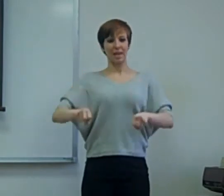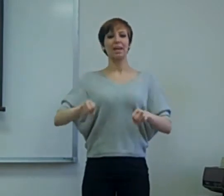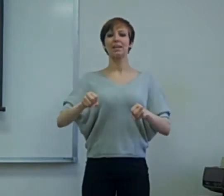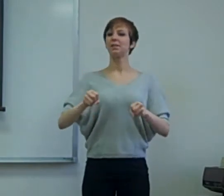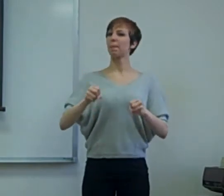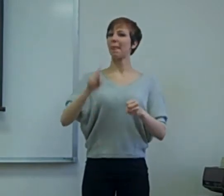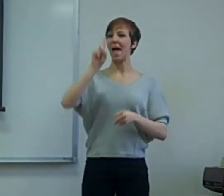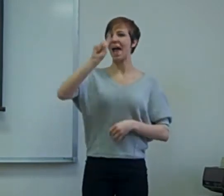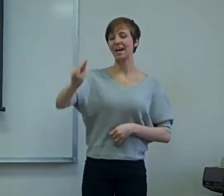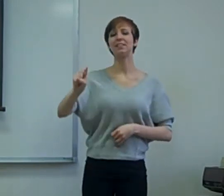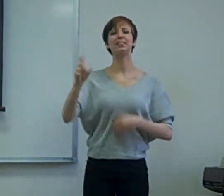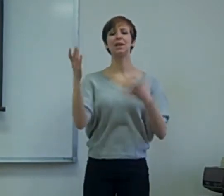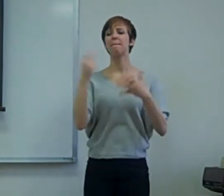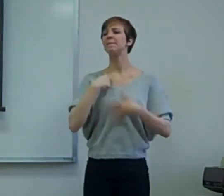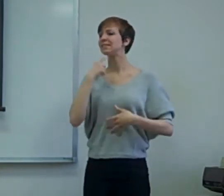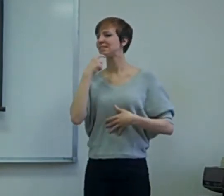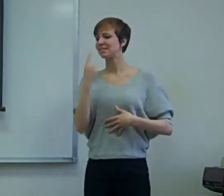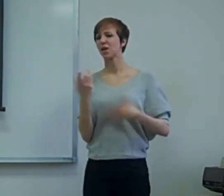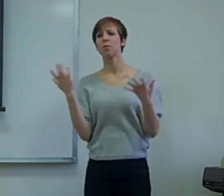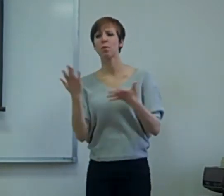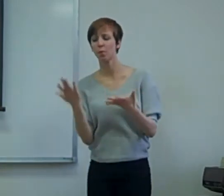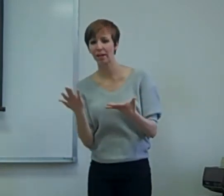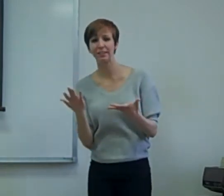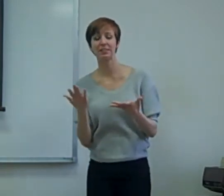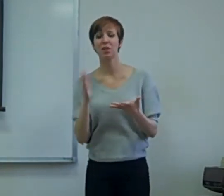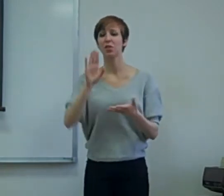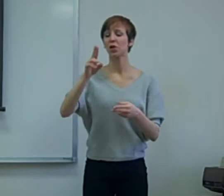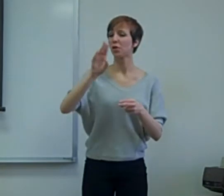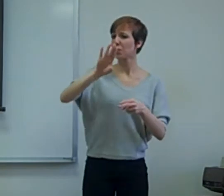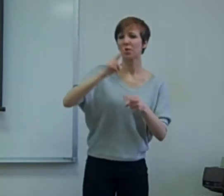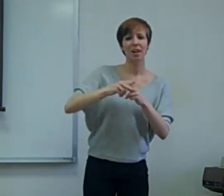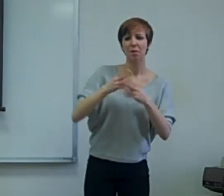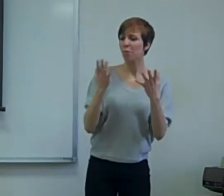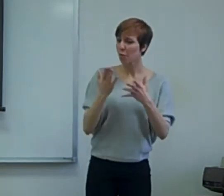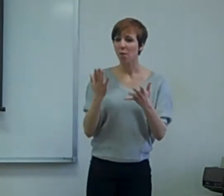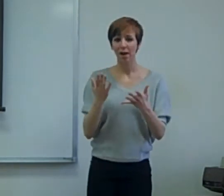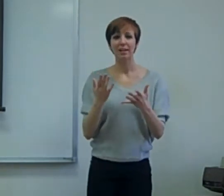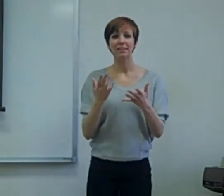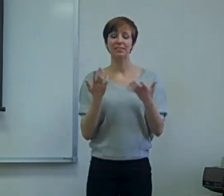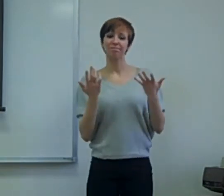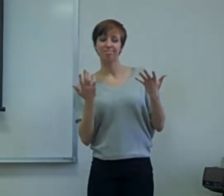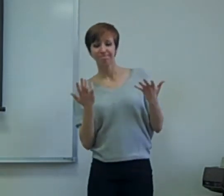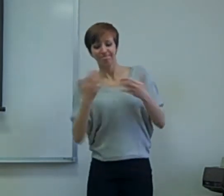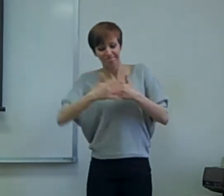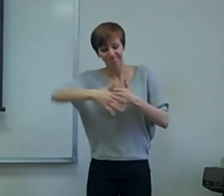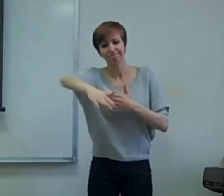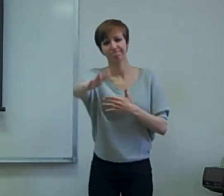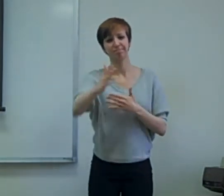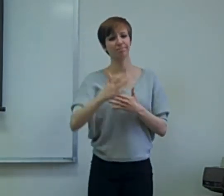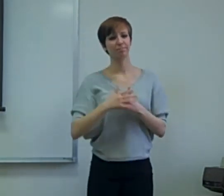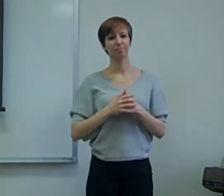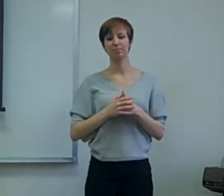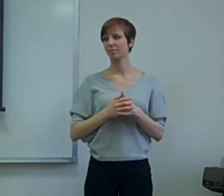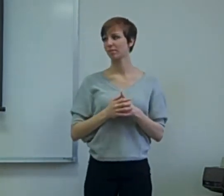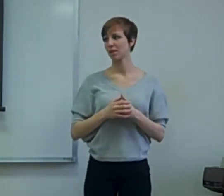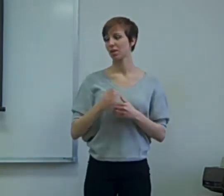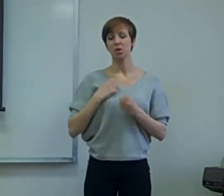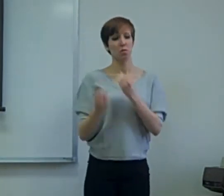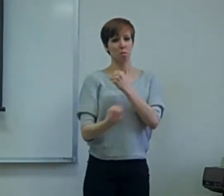what was his name? What was her name? And then kind of go from there. Look, you can't make me cry,